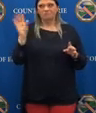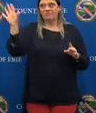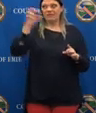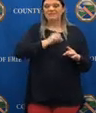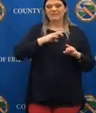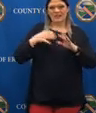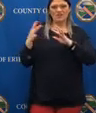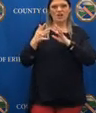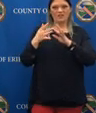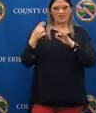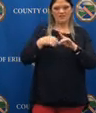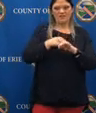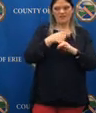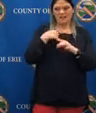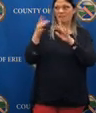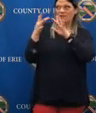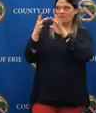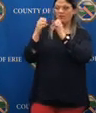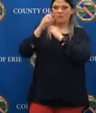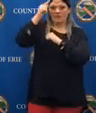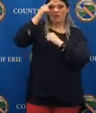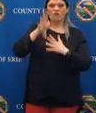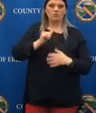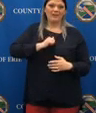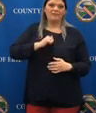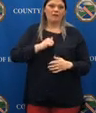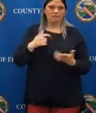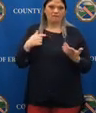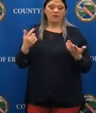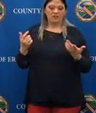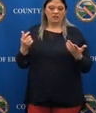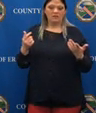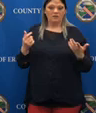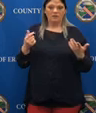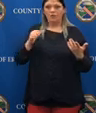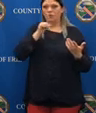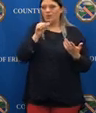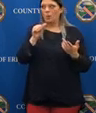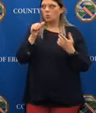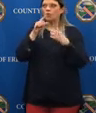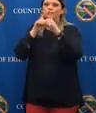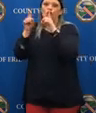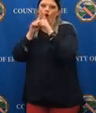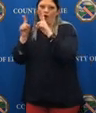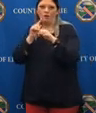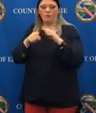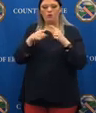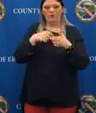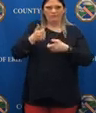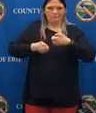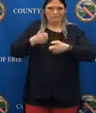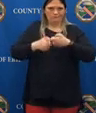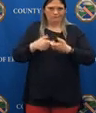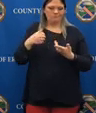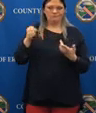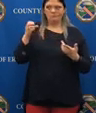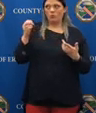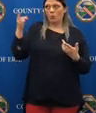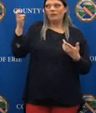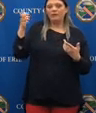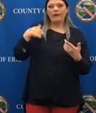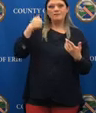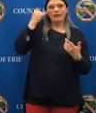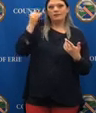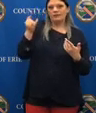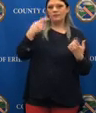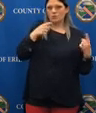us. I've been in touch with the governor myself. We don't always talk, but we text. So he gets an idea of what's going on